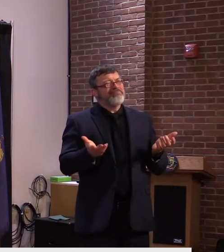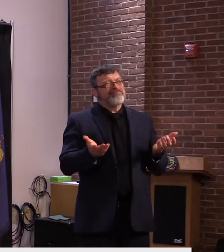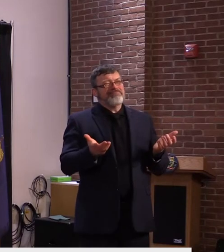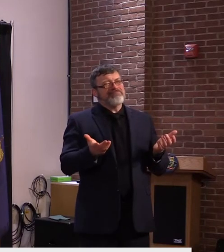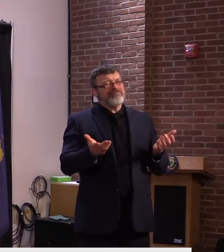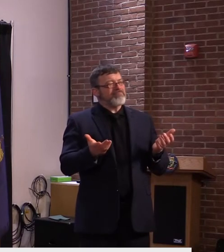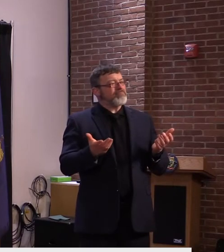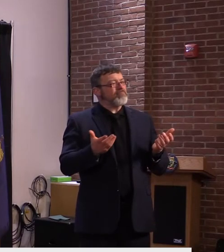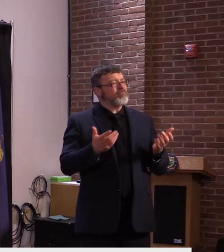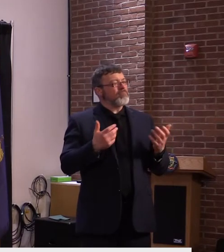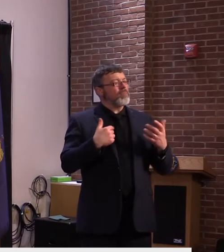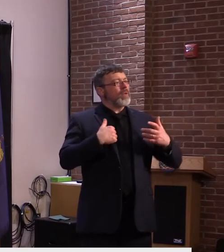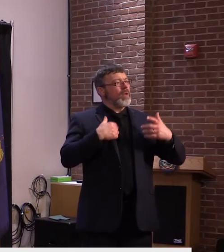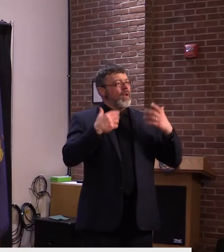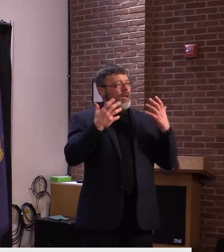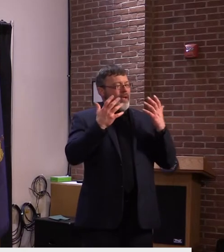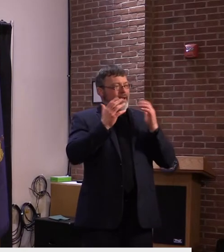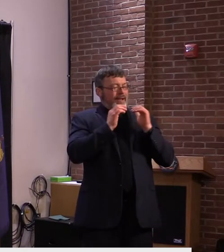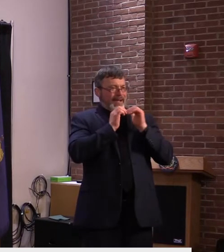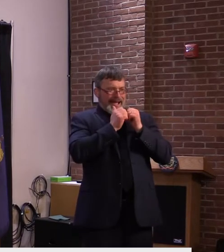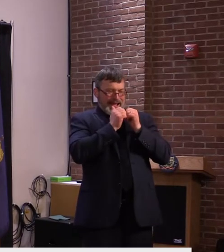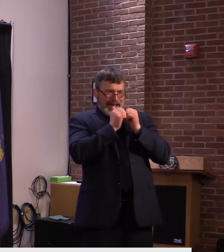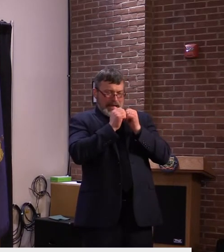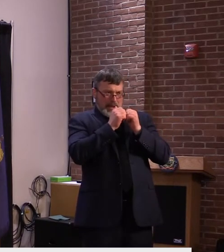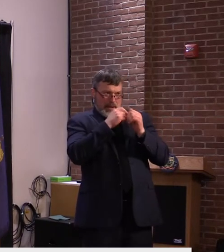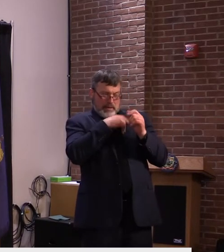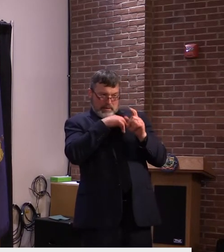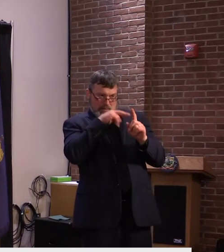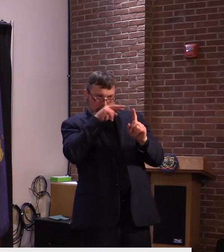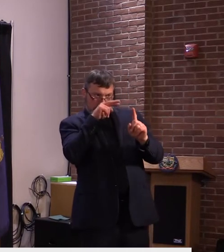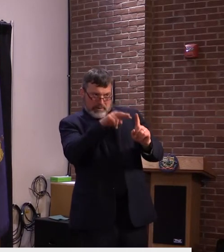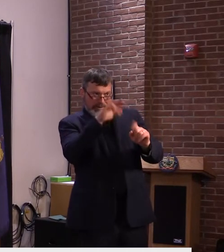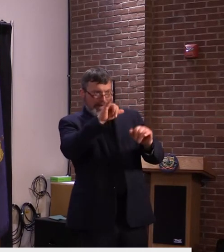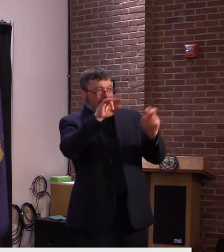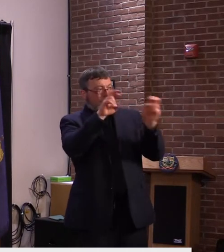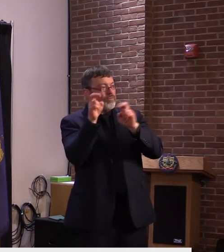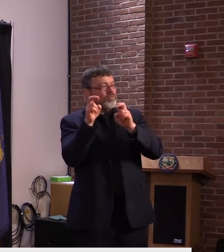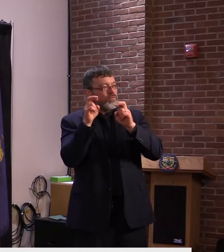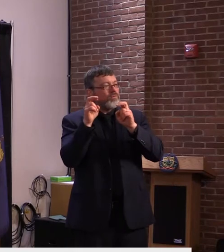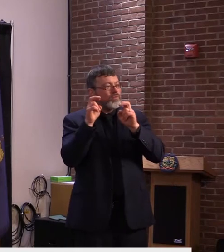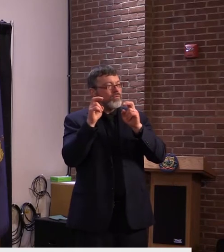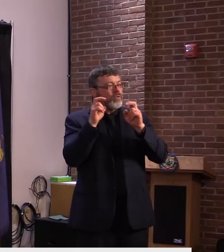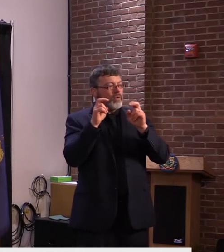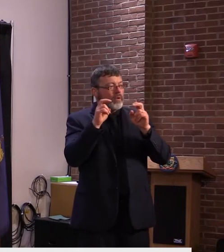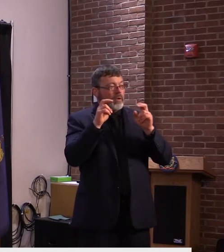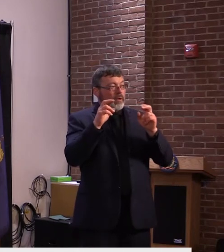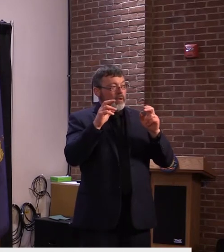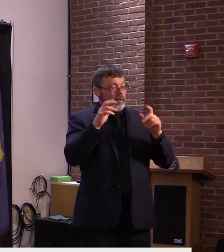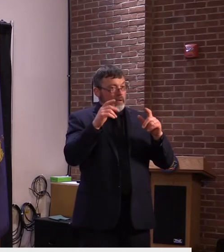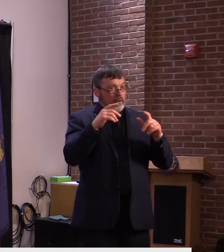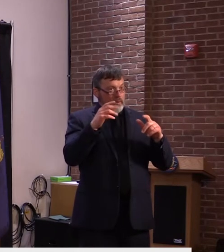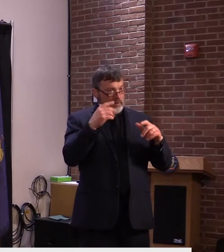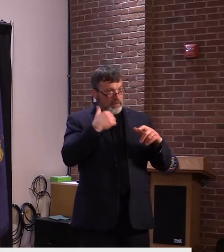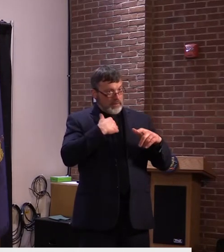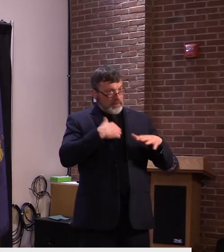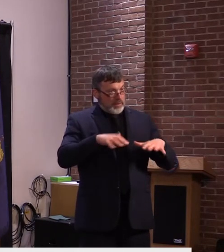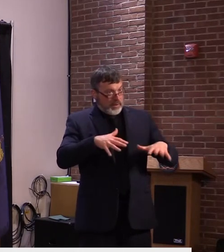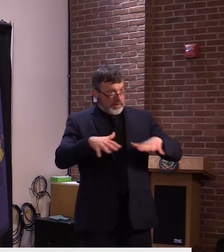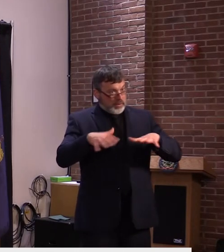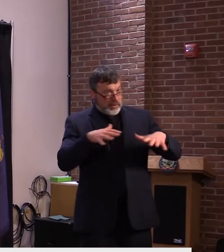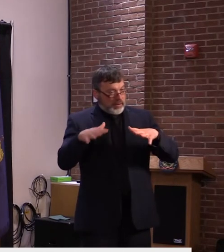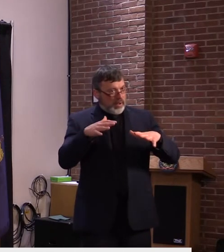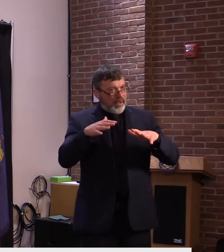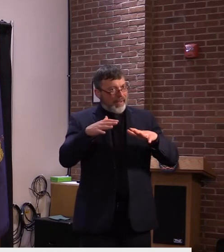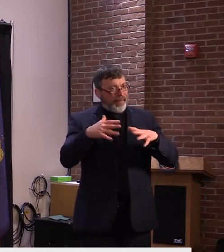how we perceive it. And we convey anxiety to children. So what we need to do in schools right now in particular is really